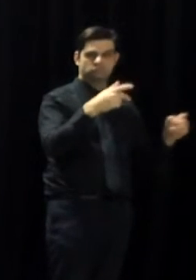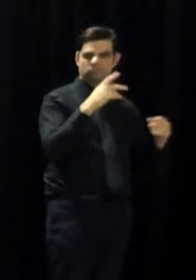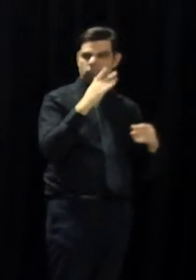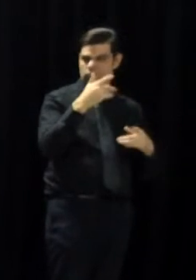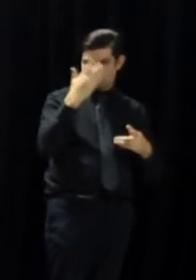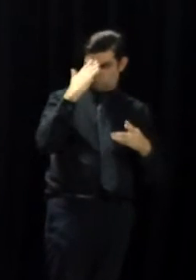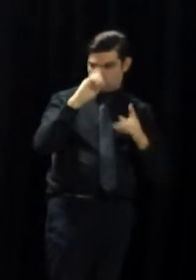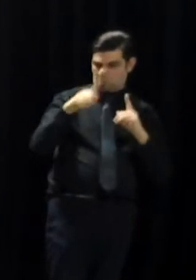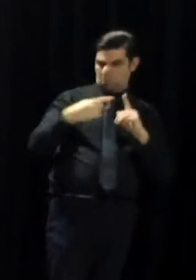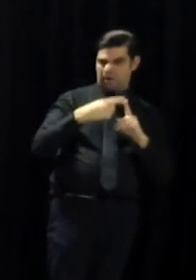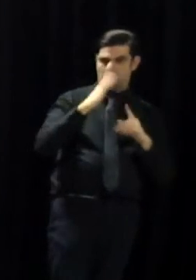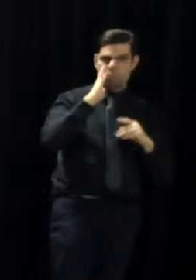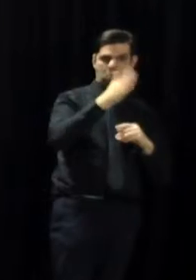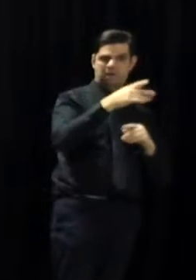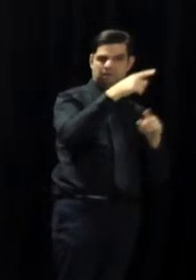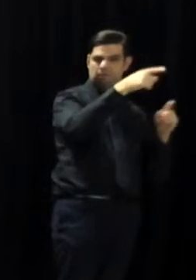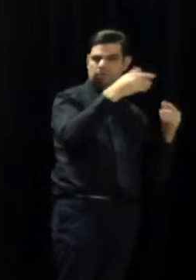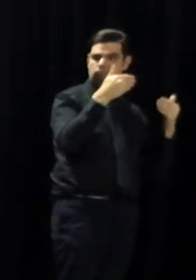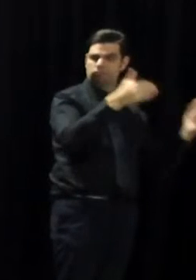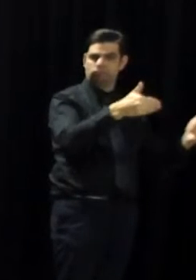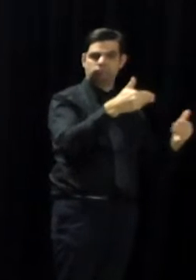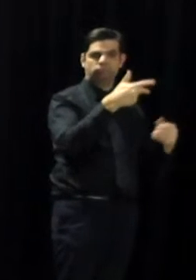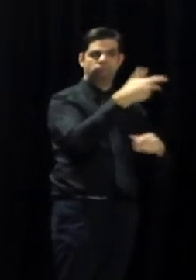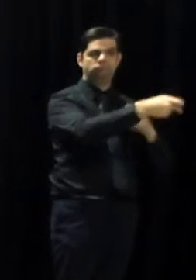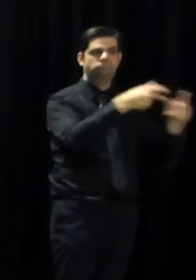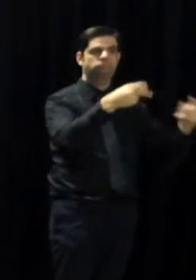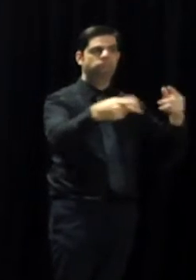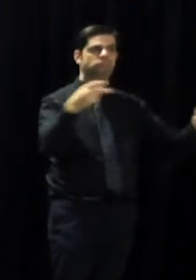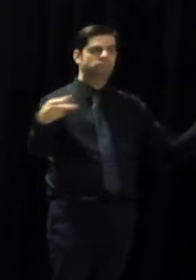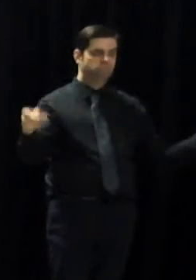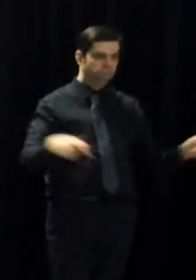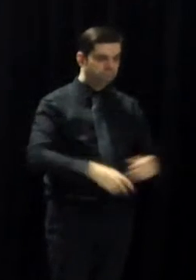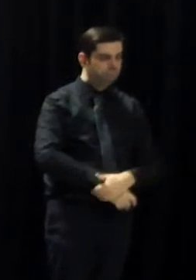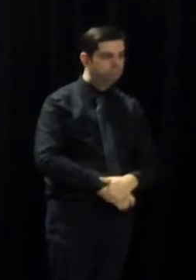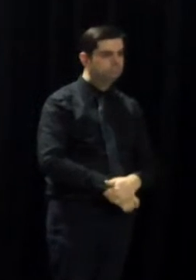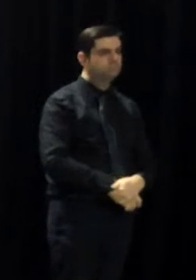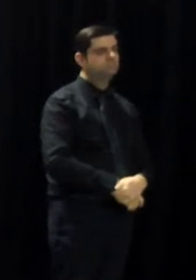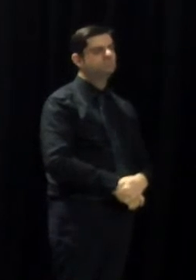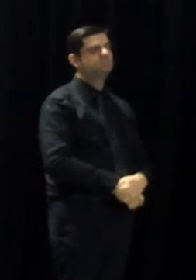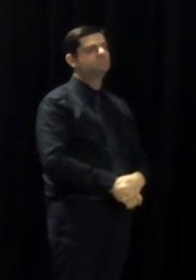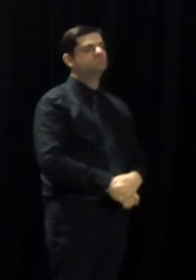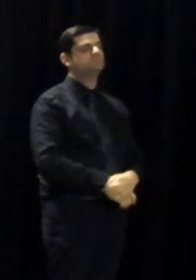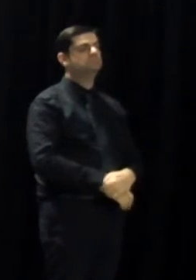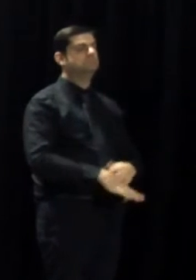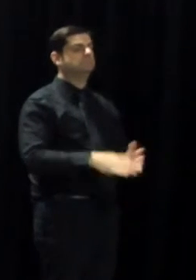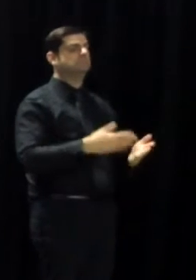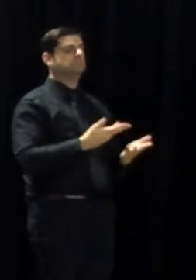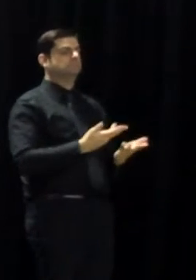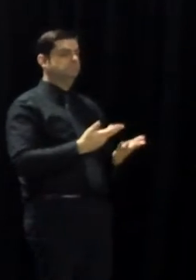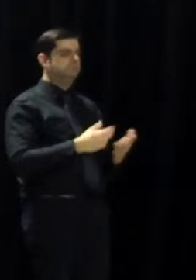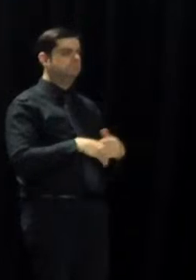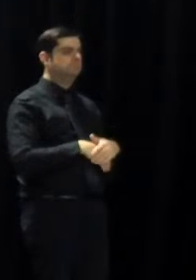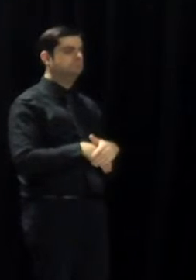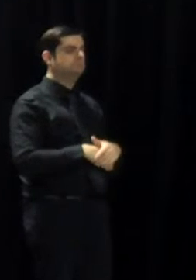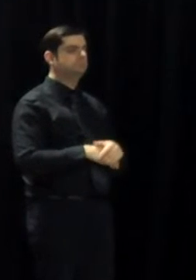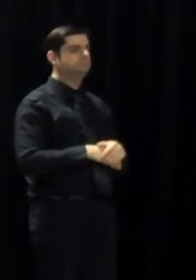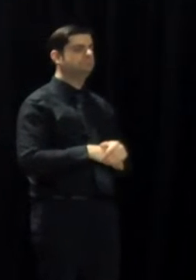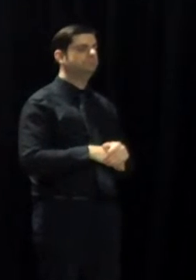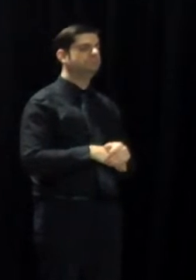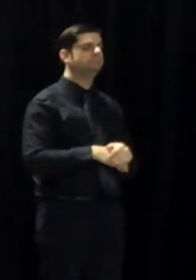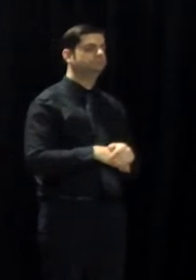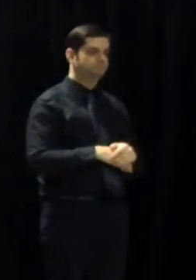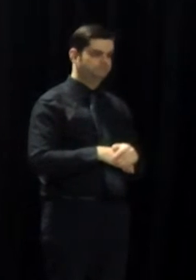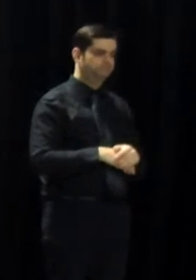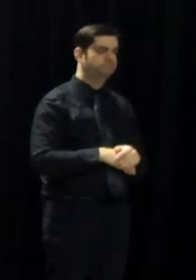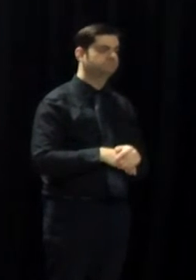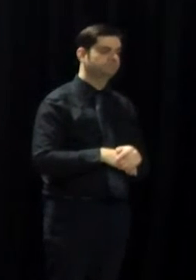again, I may be wrong, but I think I'm right, is that literally it's a chain of command issue with the vaccine. Upstate's responsible.